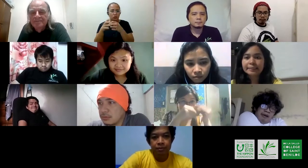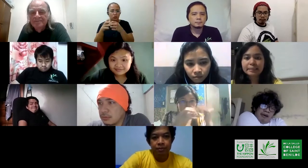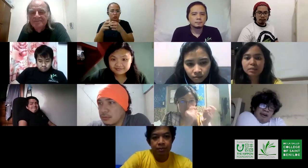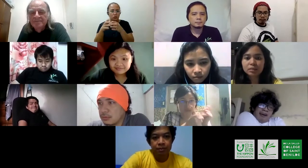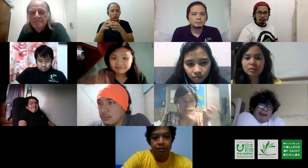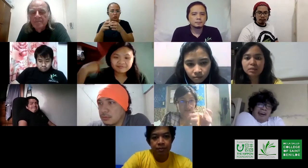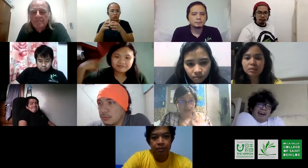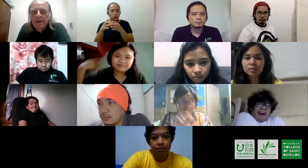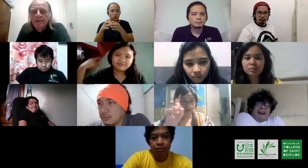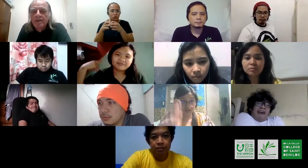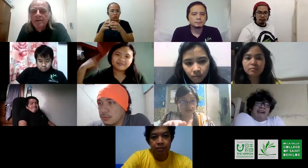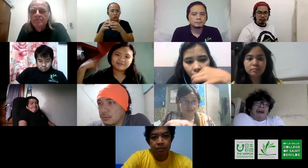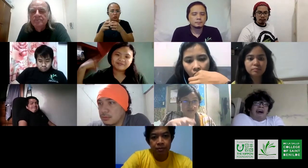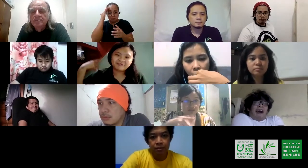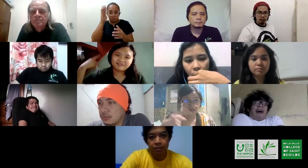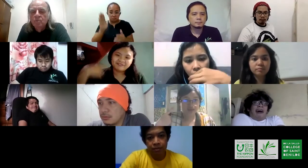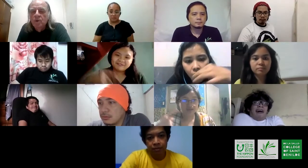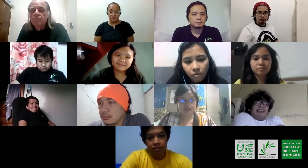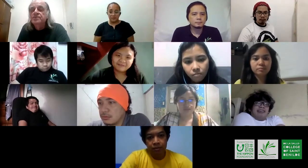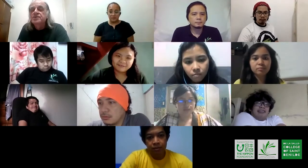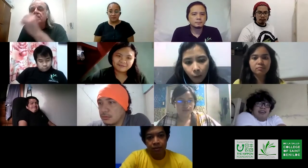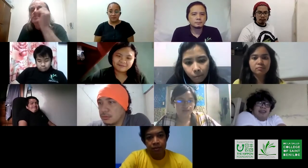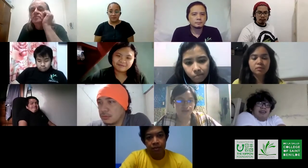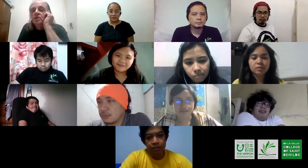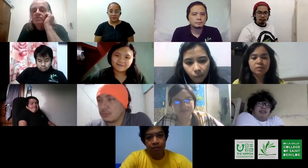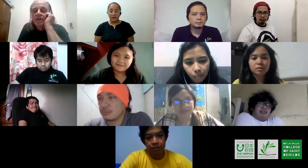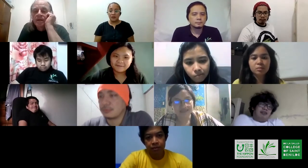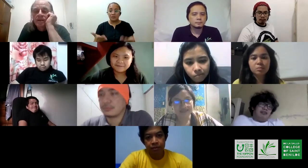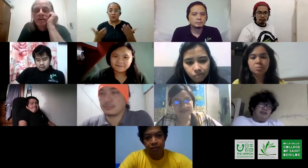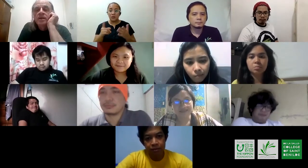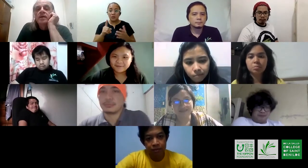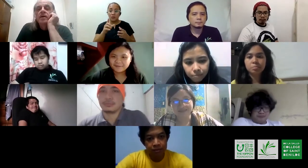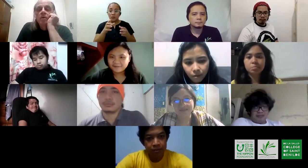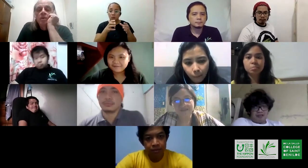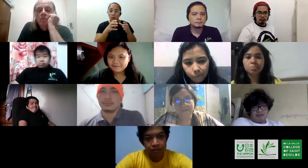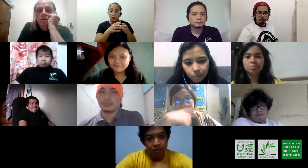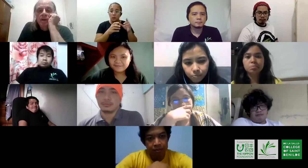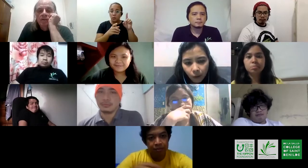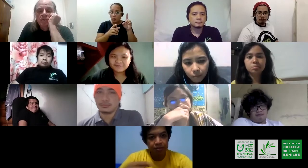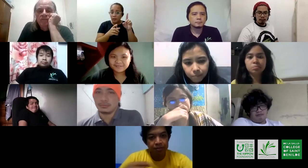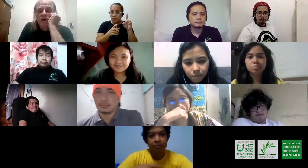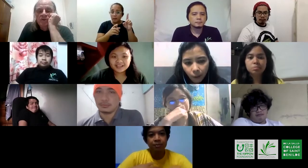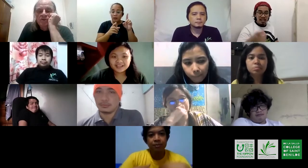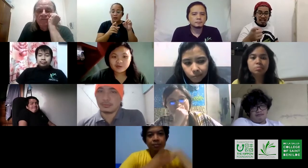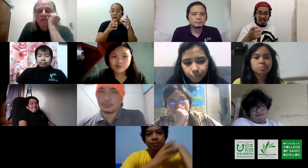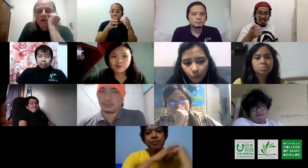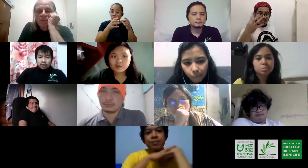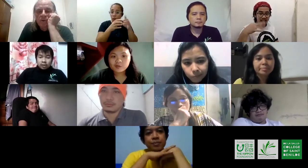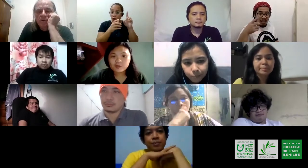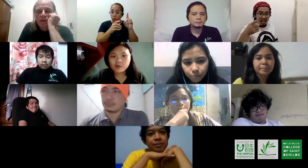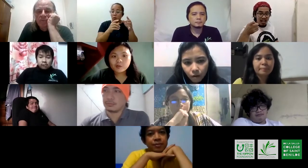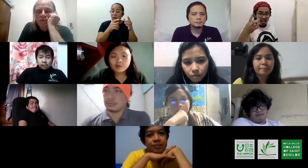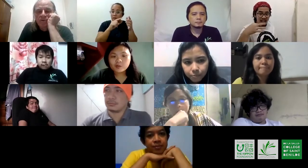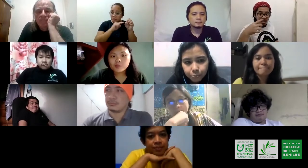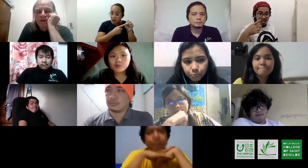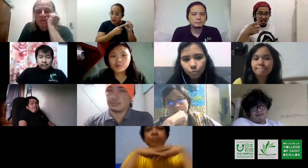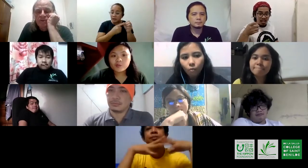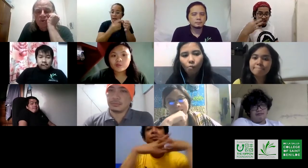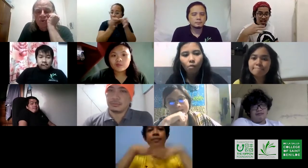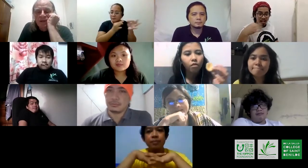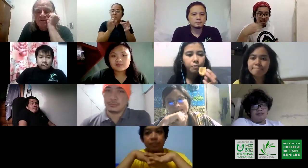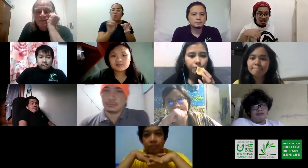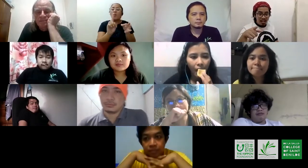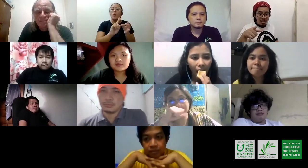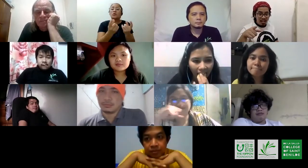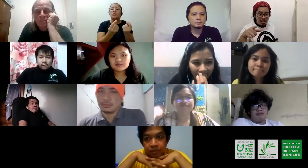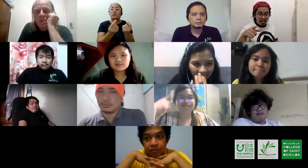but maybe one group start and explain what you've done so far. Were you able to finish the